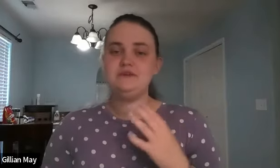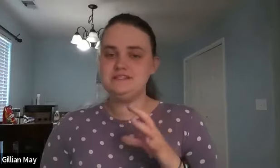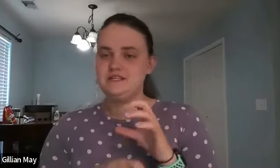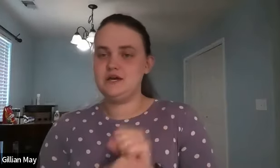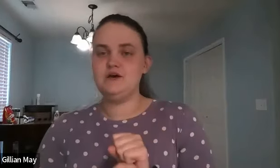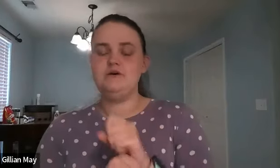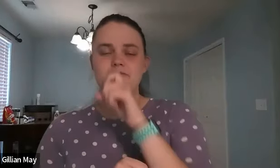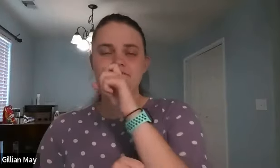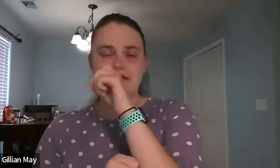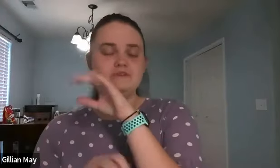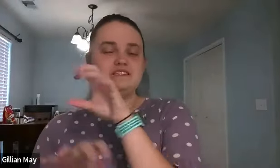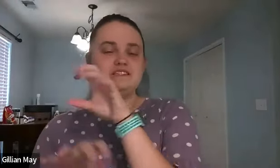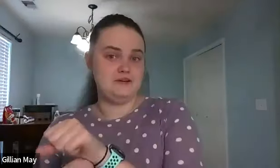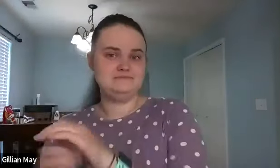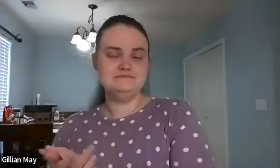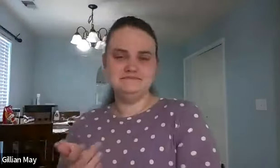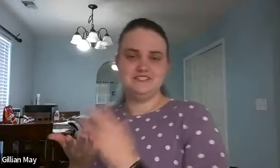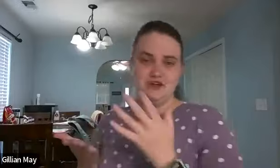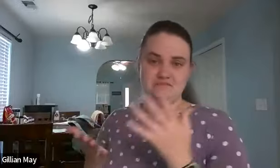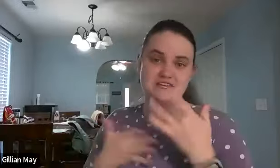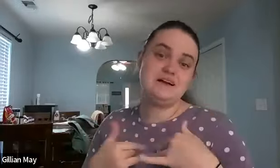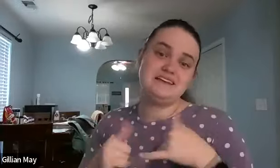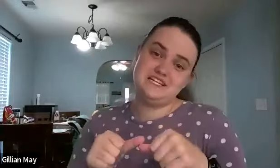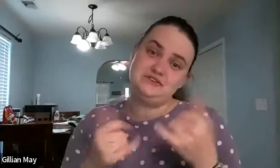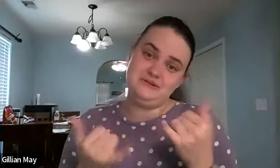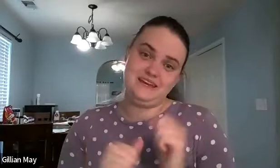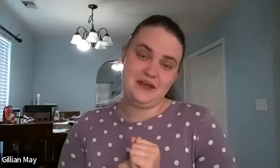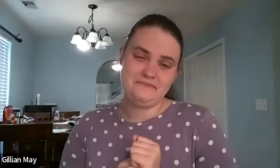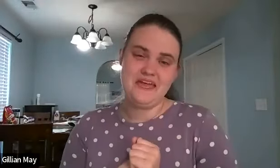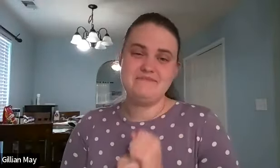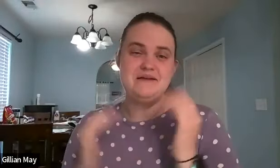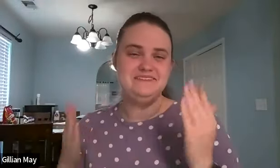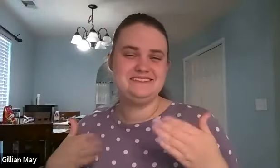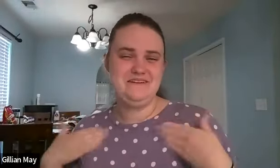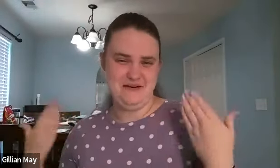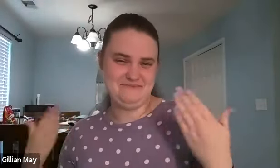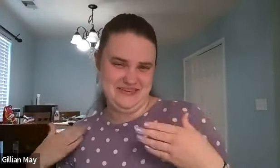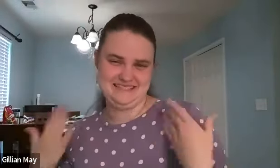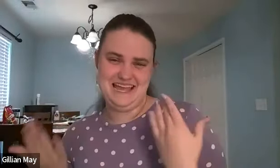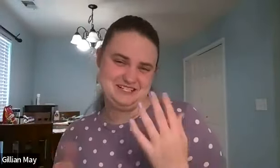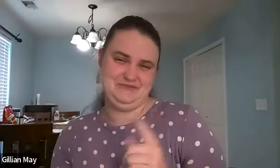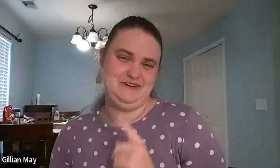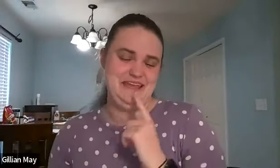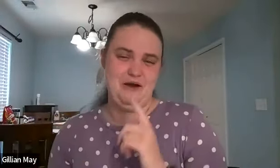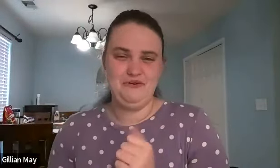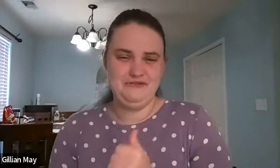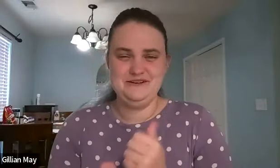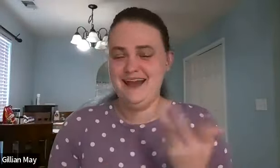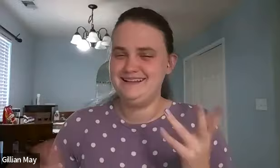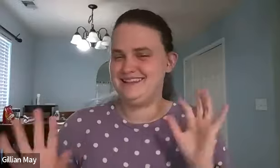was such a habit. So that's why I continue doing it now. But I'm so happy that it's actually really helpful for you guys. Like